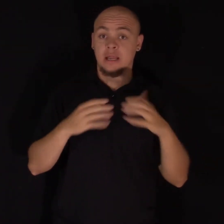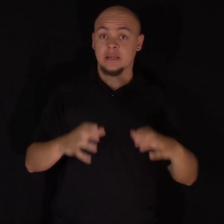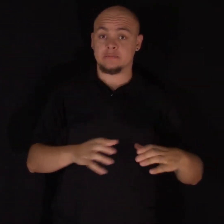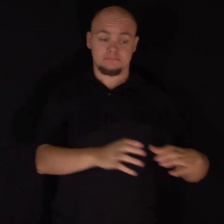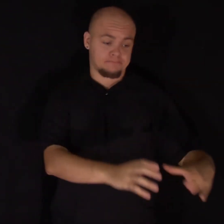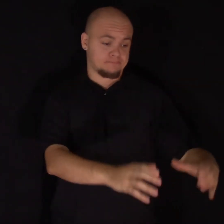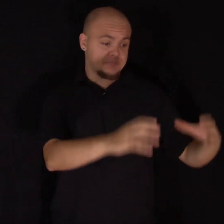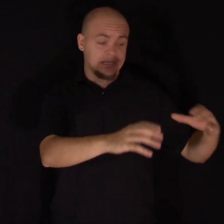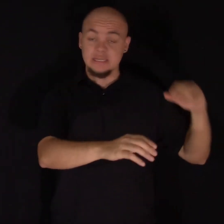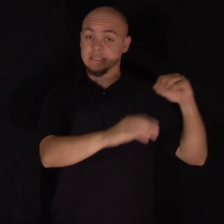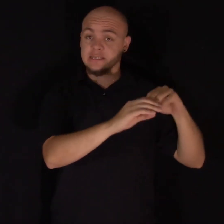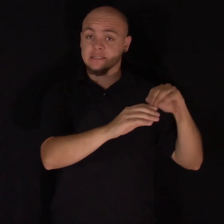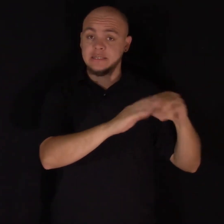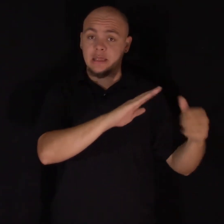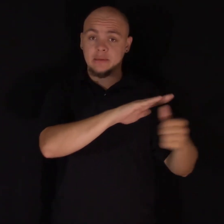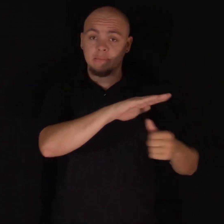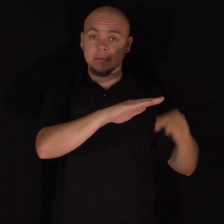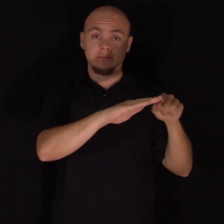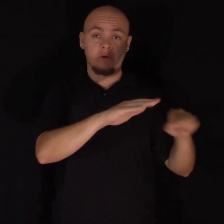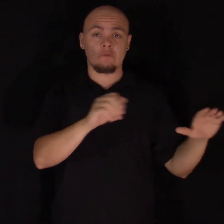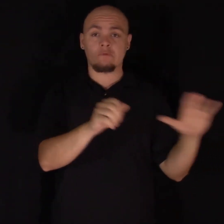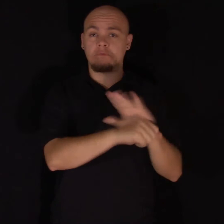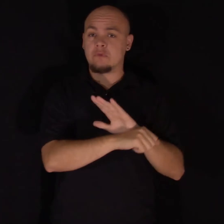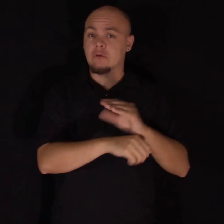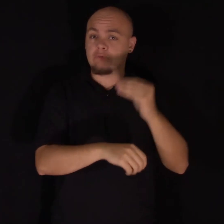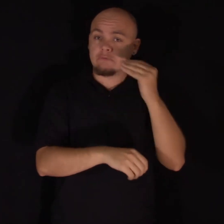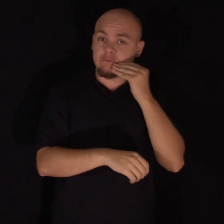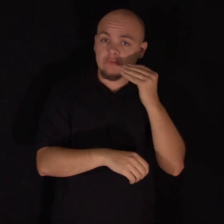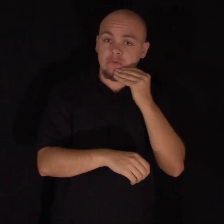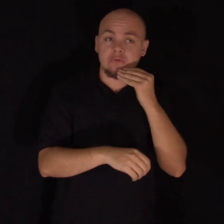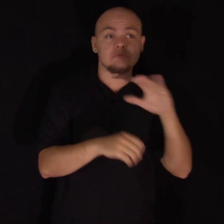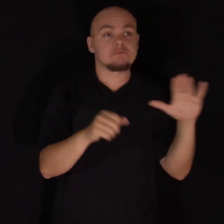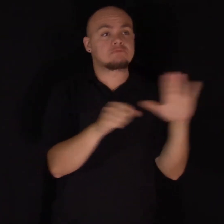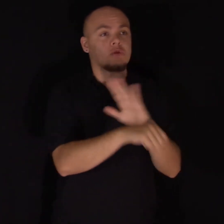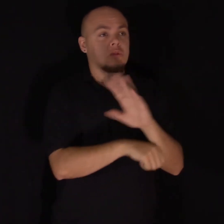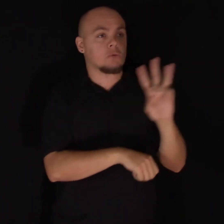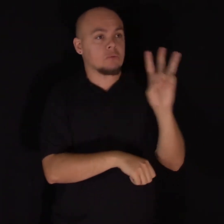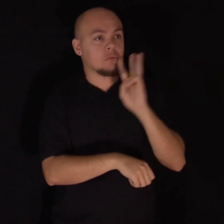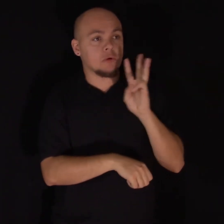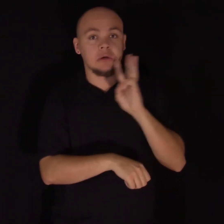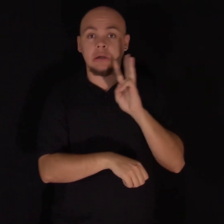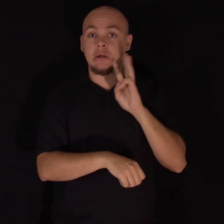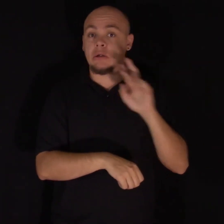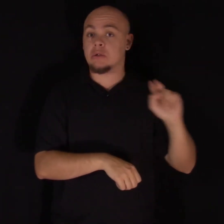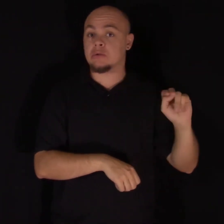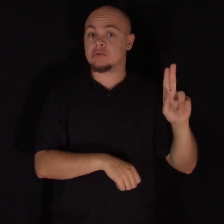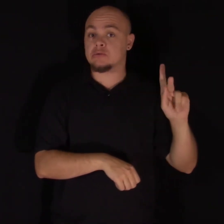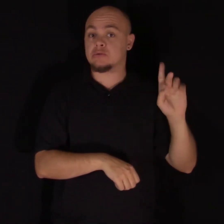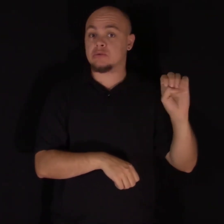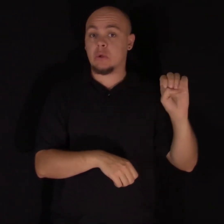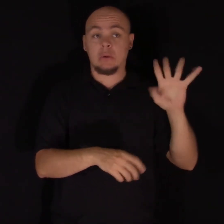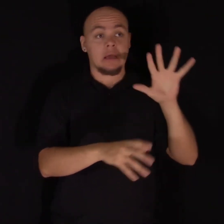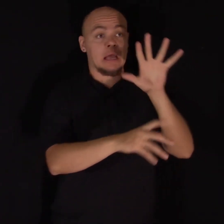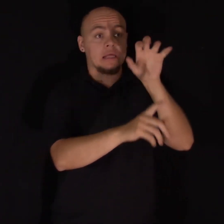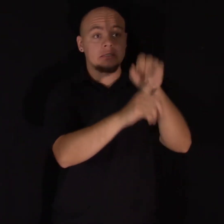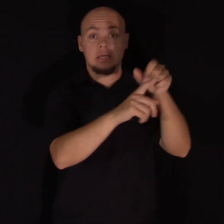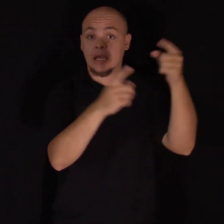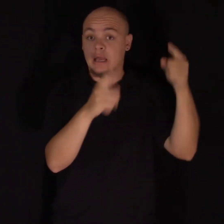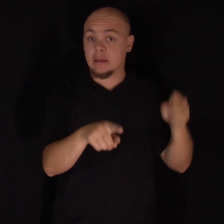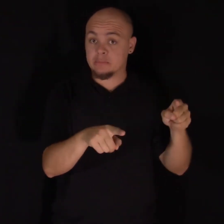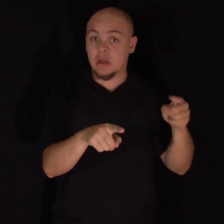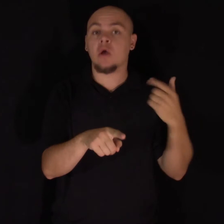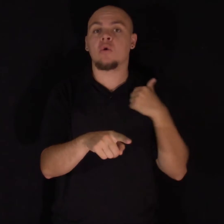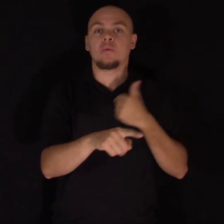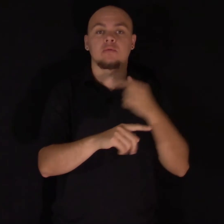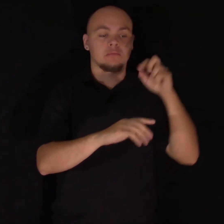in our basement filled with cans of food and water. When the nuclear attack came, we were supposed to go downstairs,